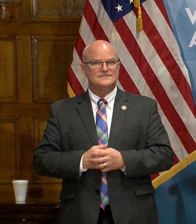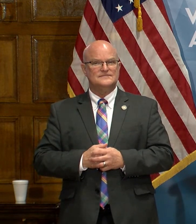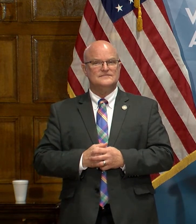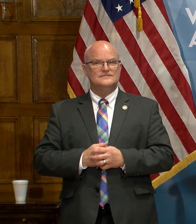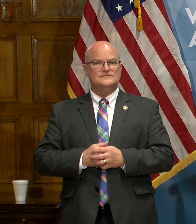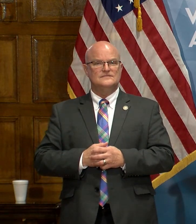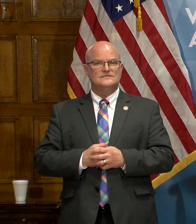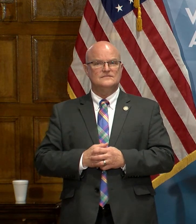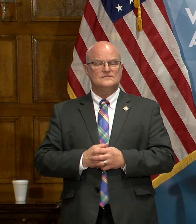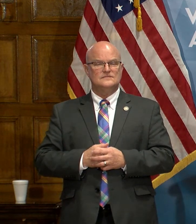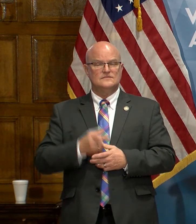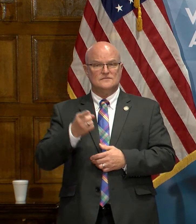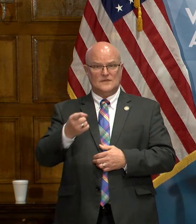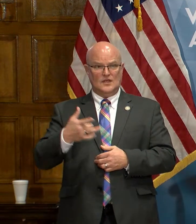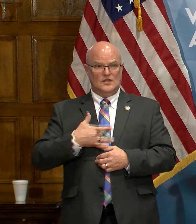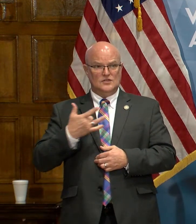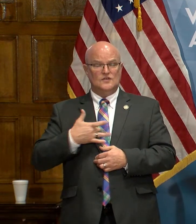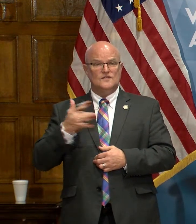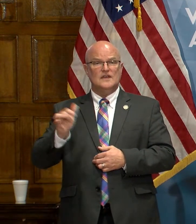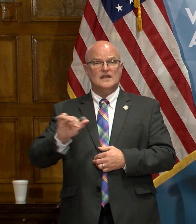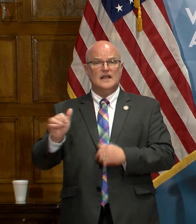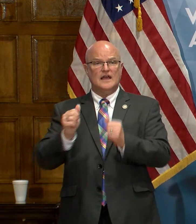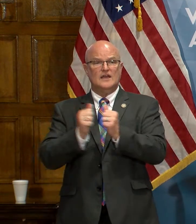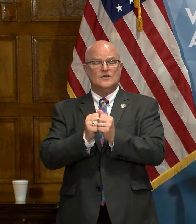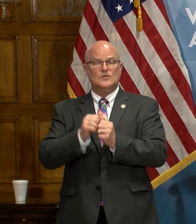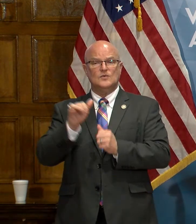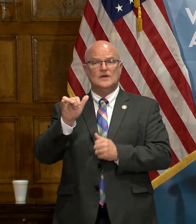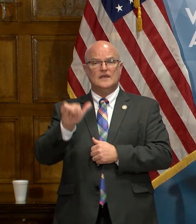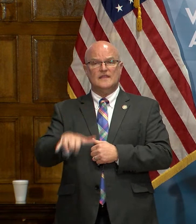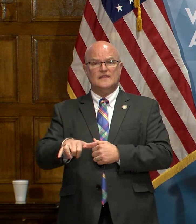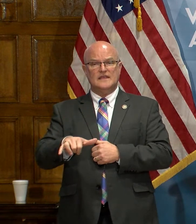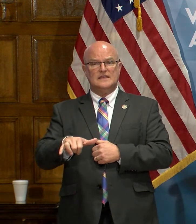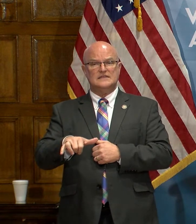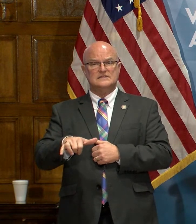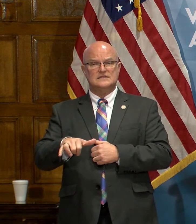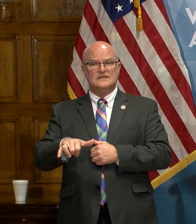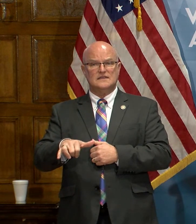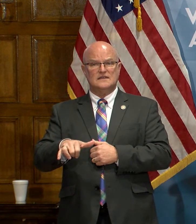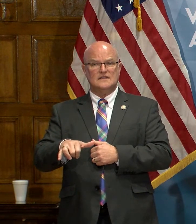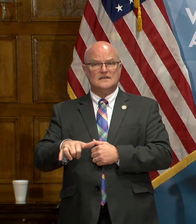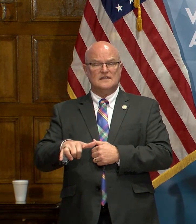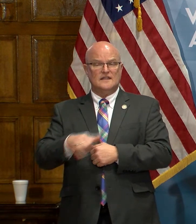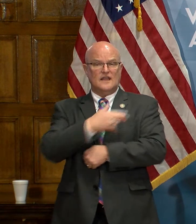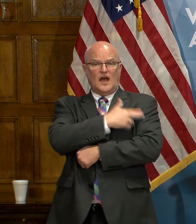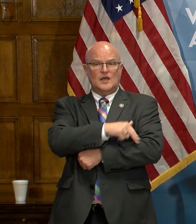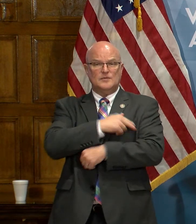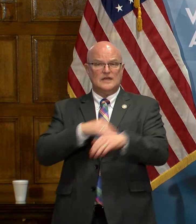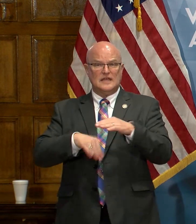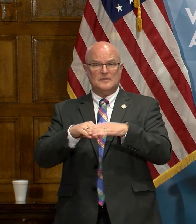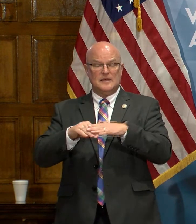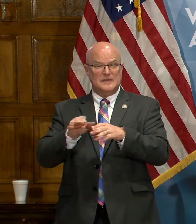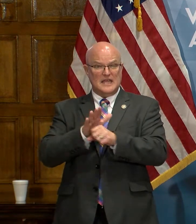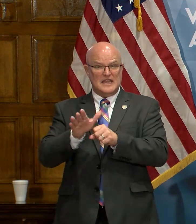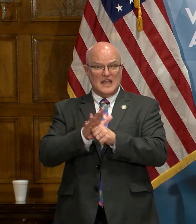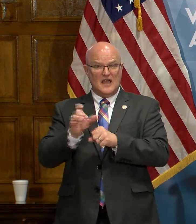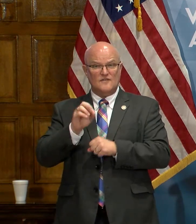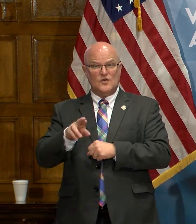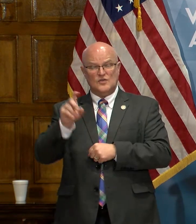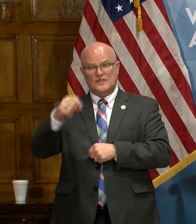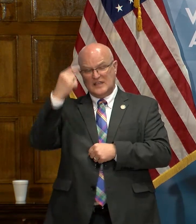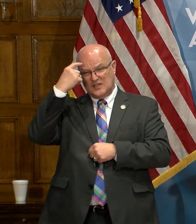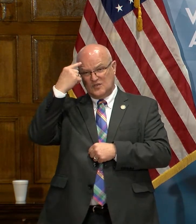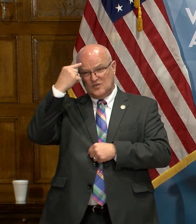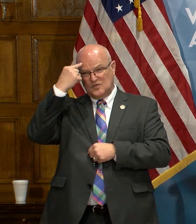So do you feel like with the measures you've taken to expand hospital capacity that's going to be enough, or do you think any